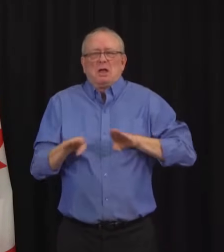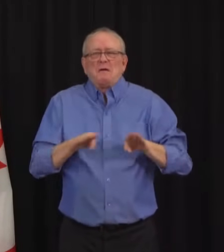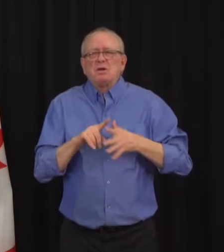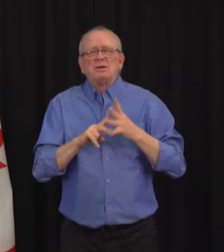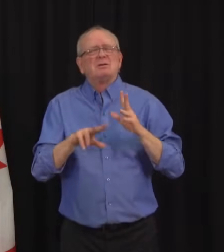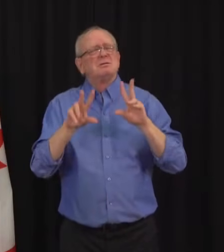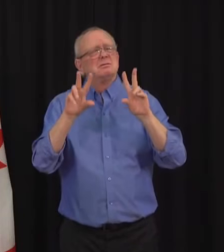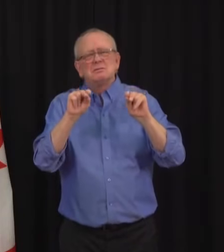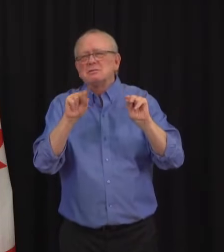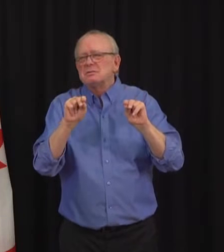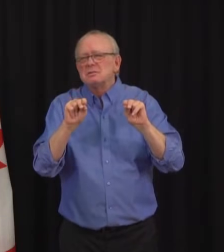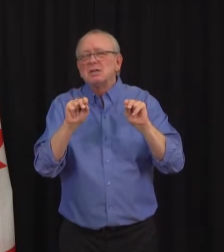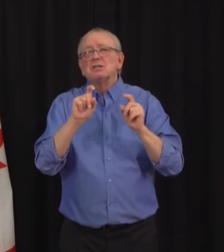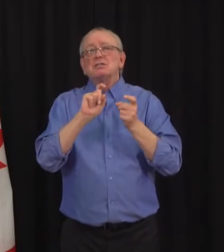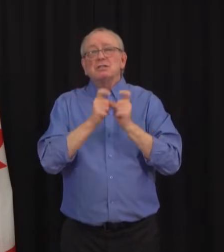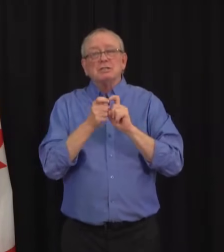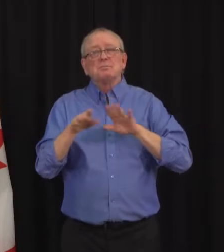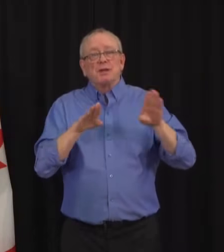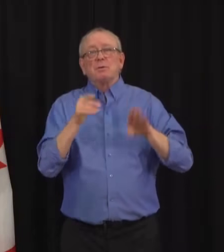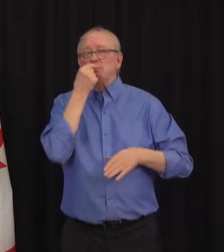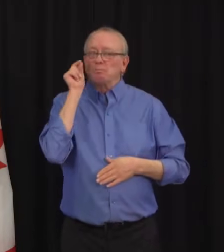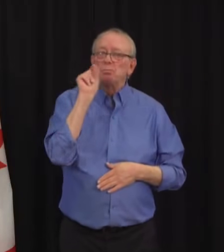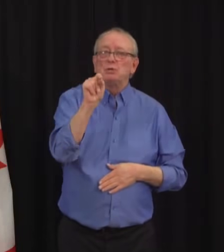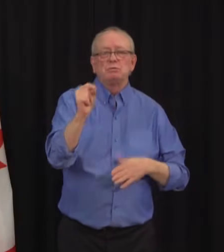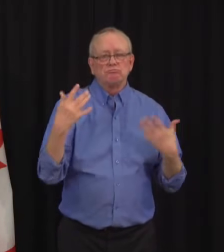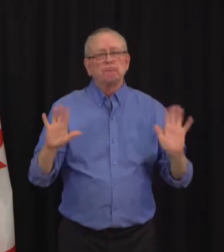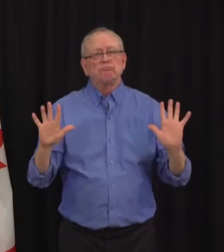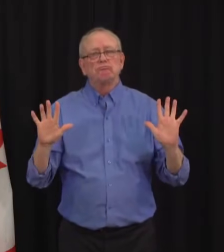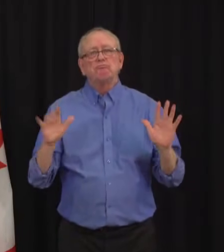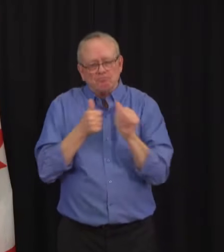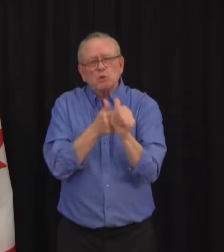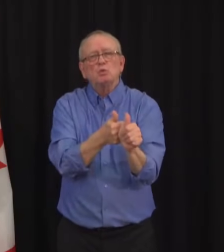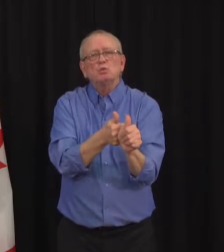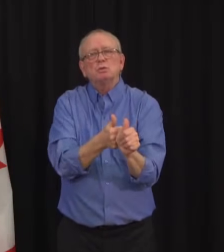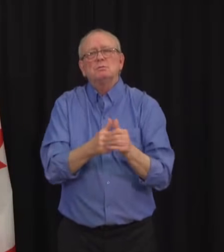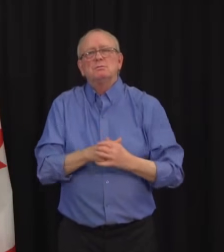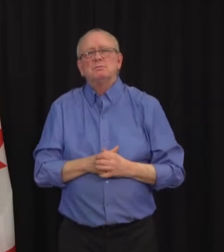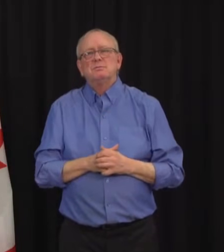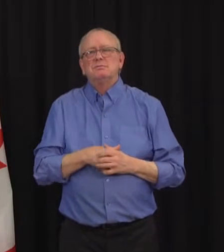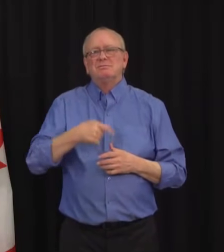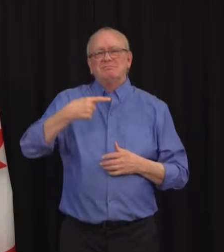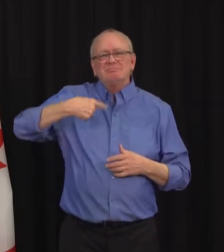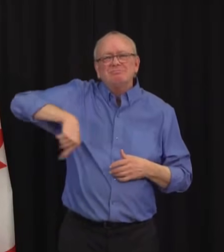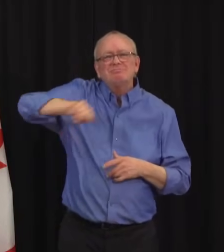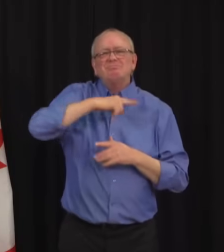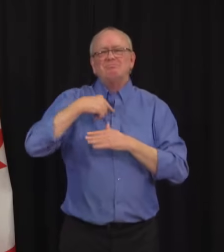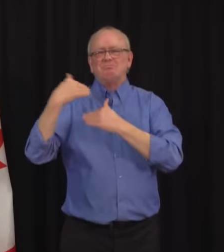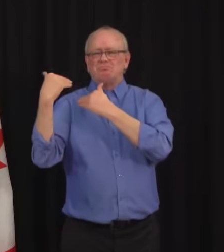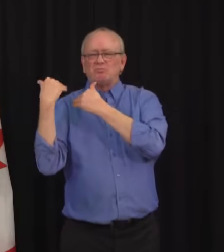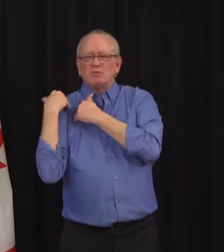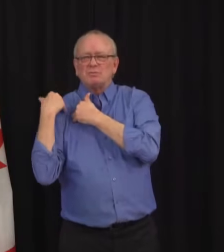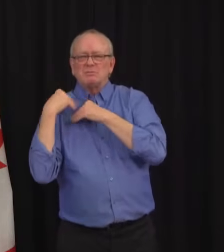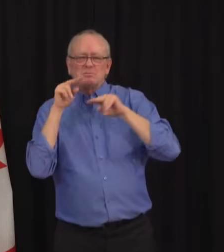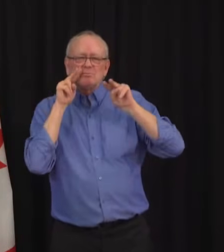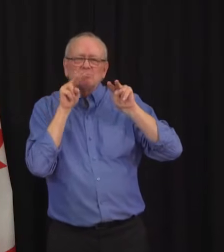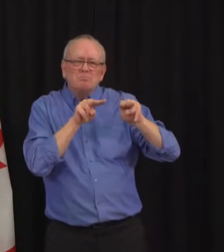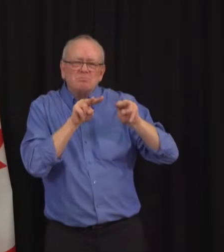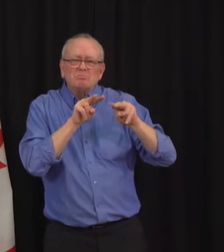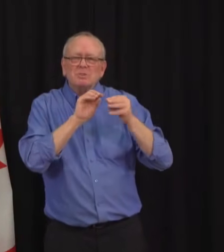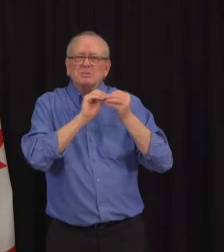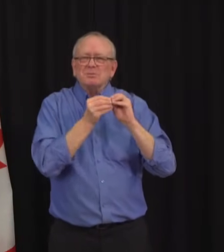and that's already a mandate. And what we need to do as we're watching these numbers is determine whether or not there should be further